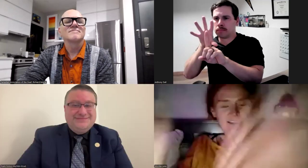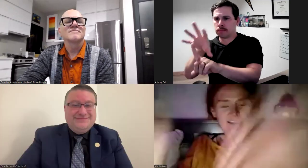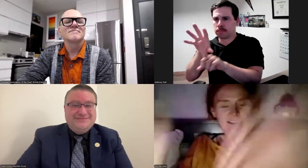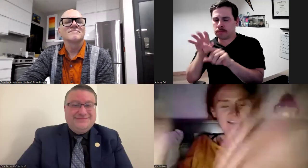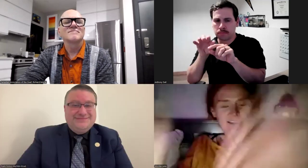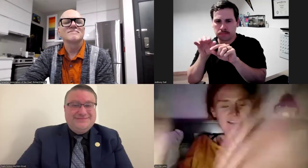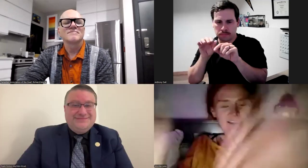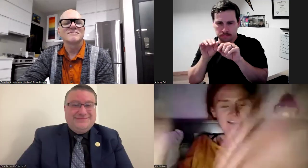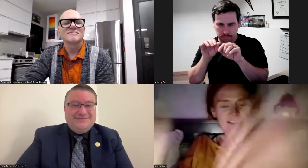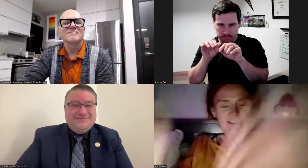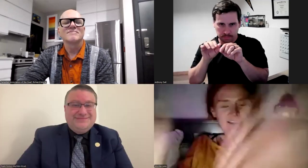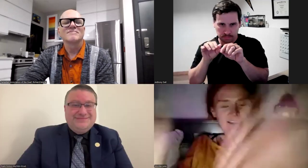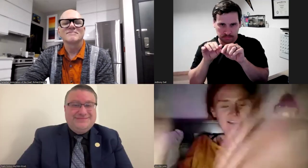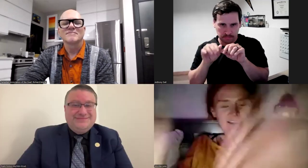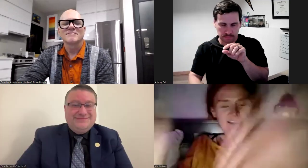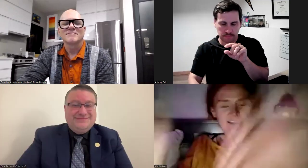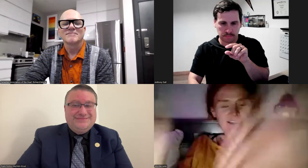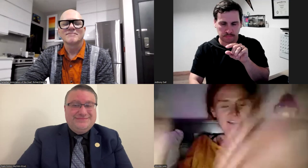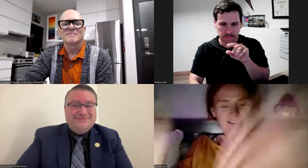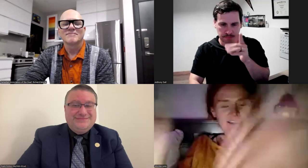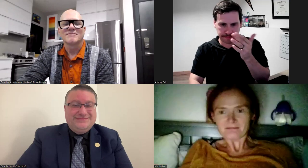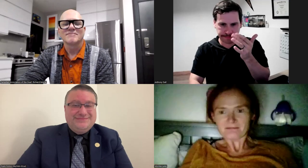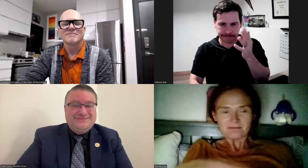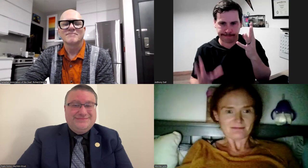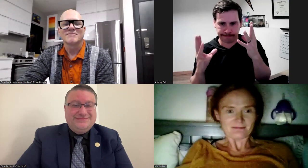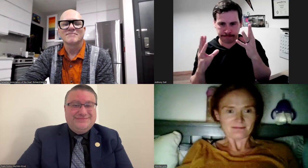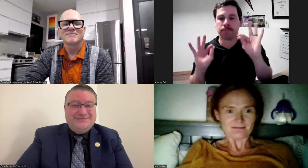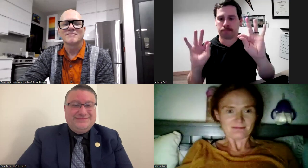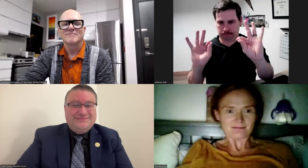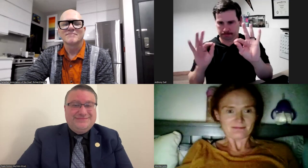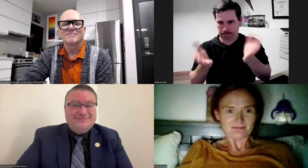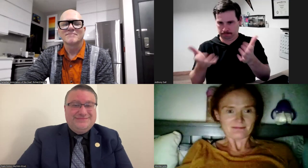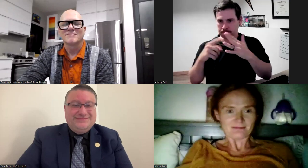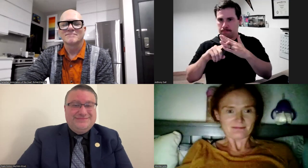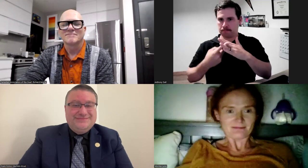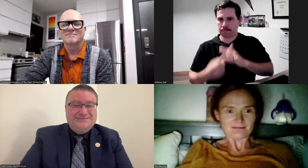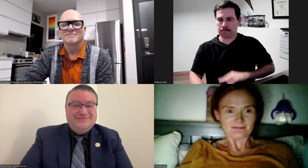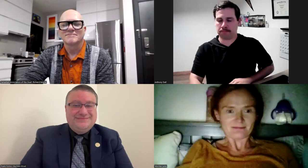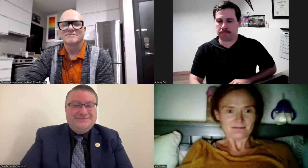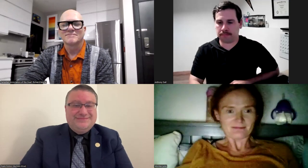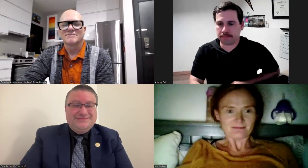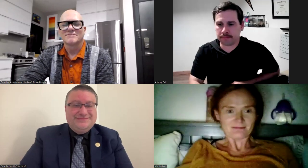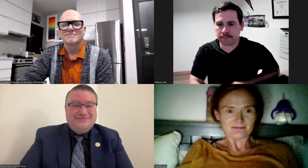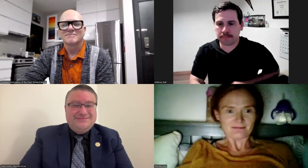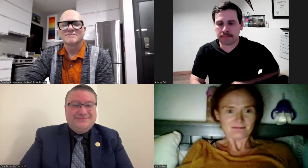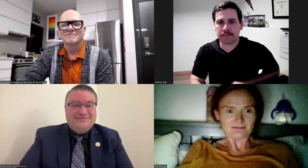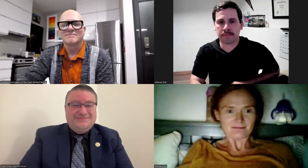And just give me 1 second. I will spotlight your camera feed. All right, and you can go